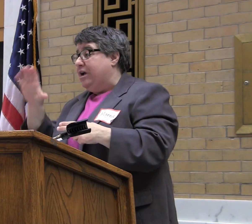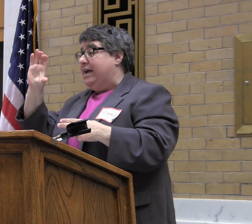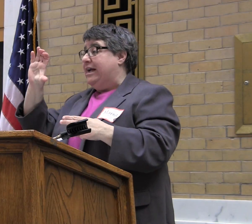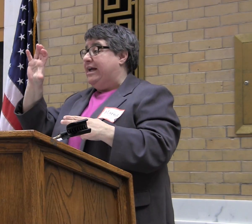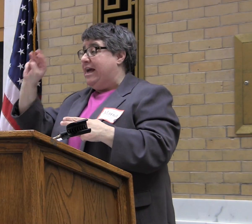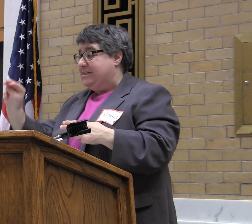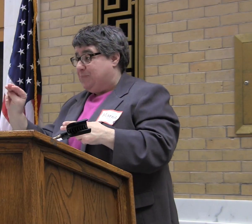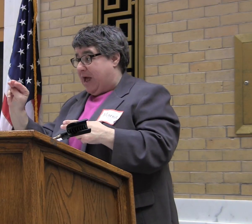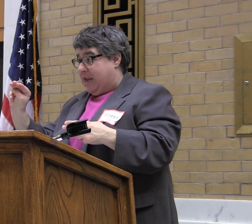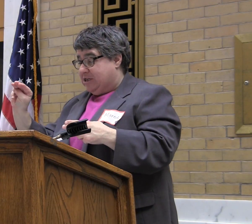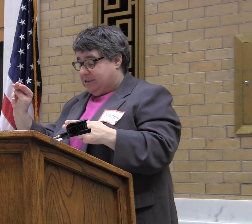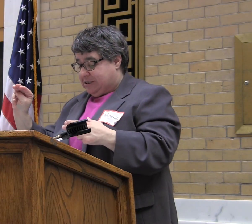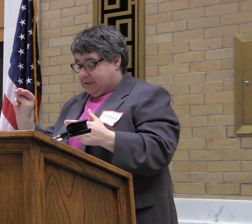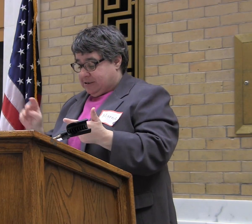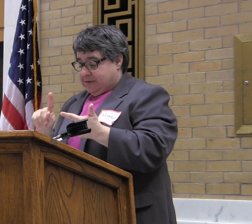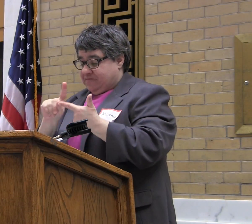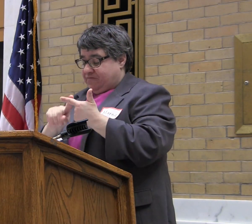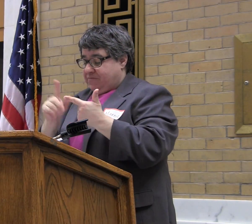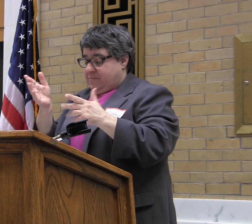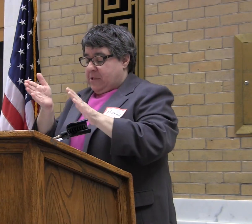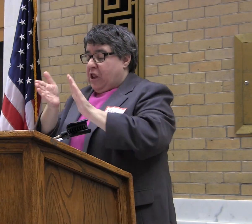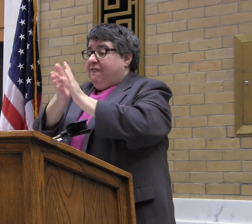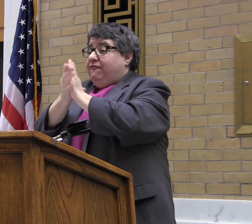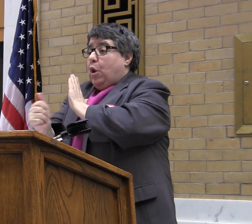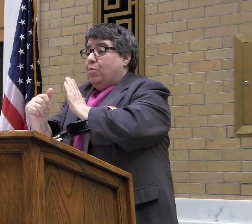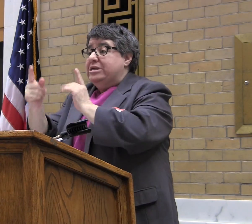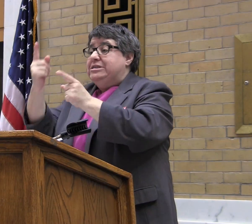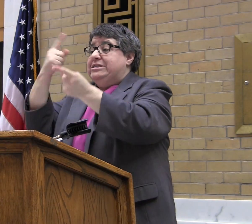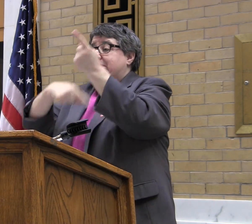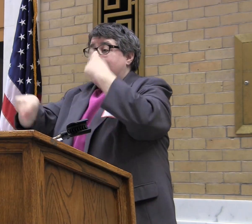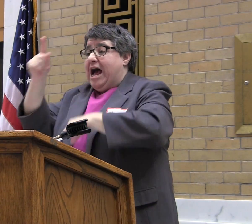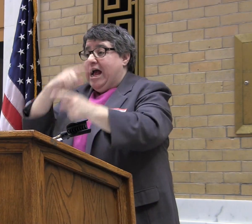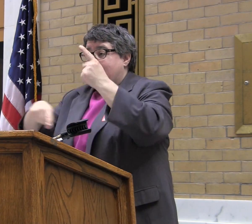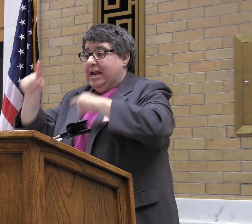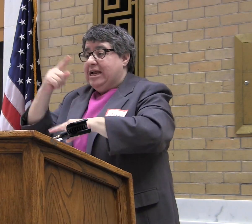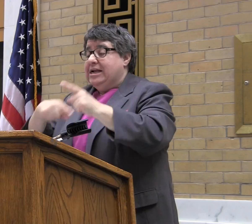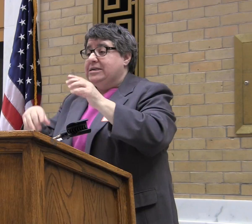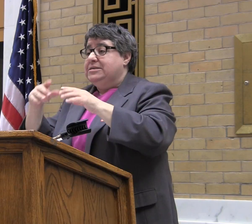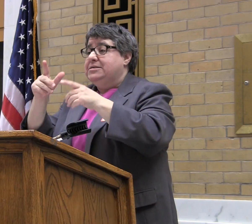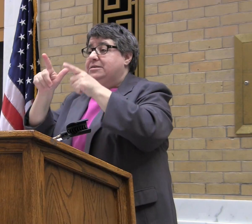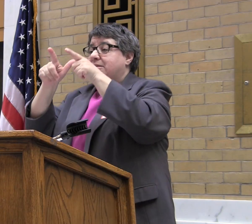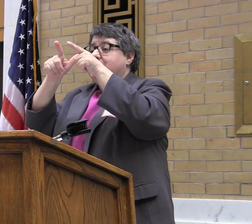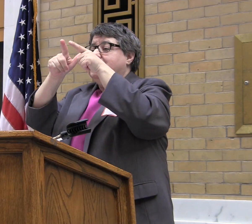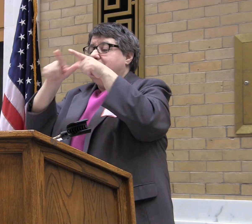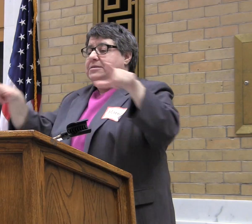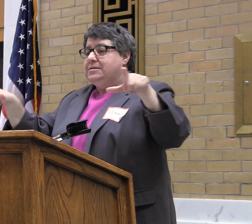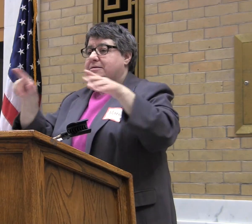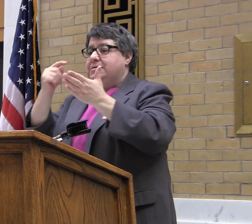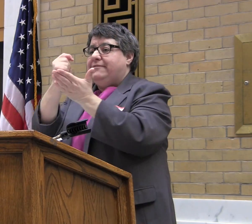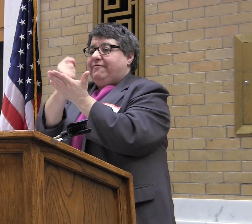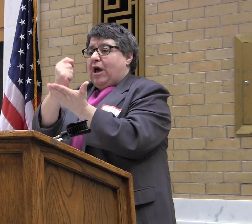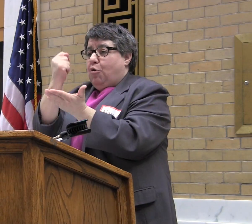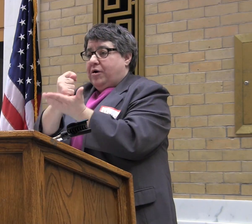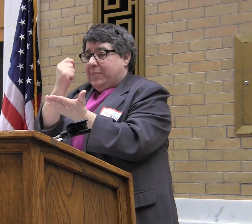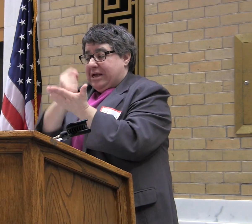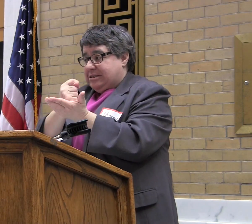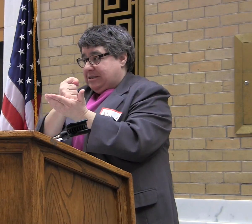For deaf and hard of hearing case managers, fluent individuals in American Sign Language,